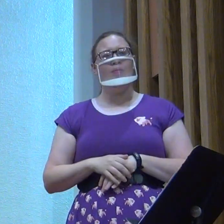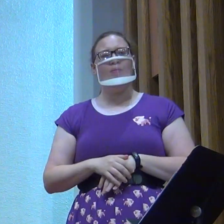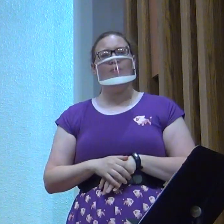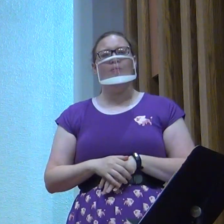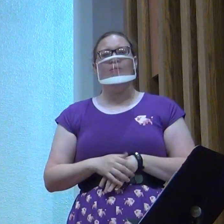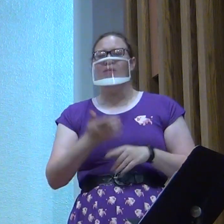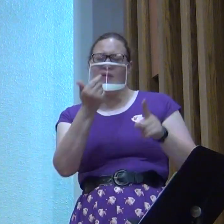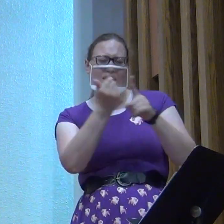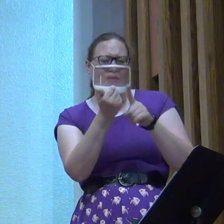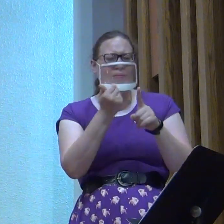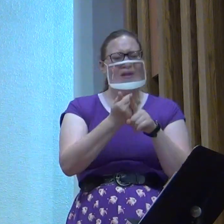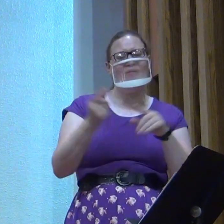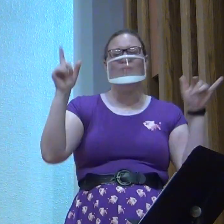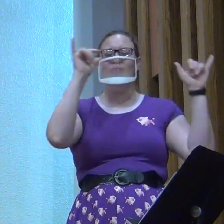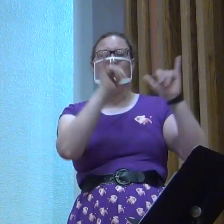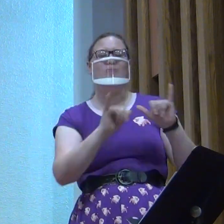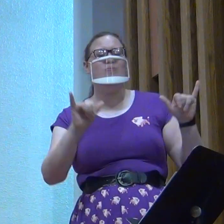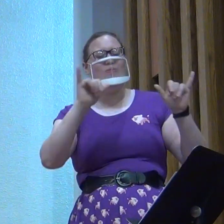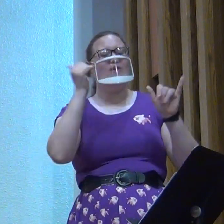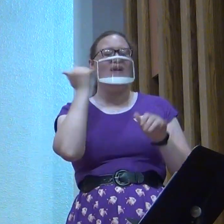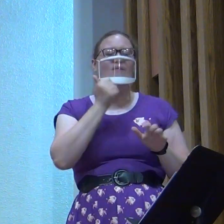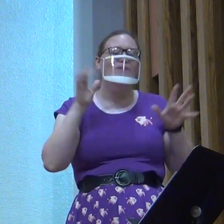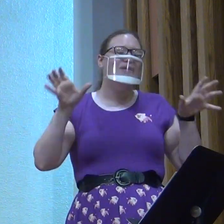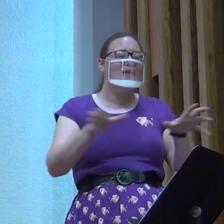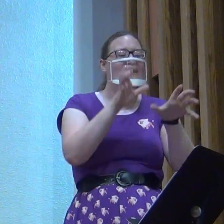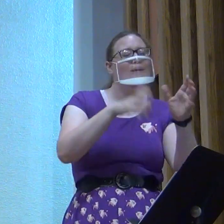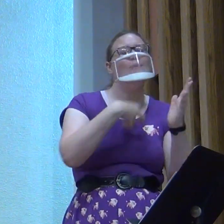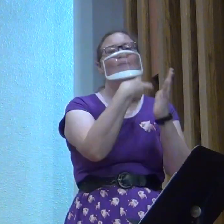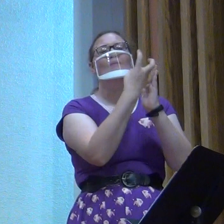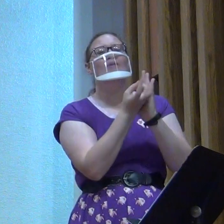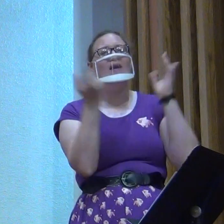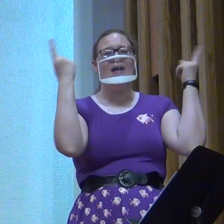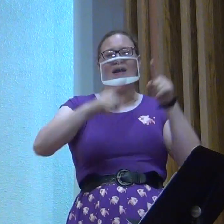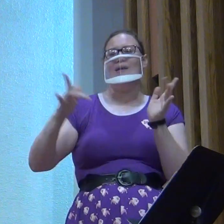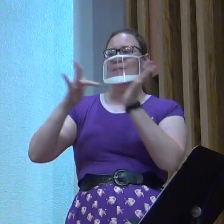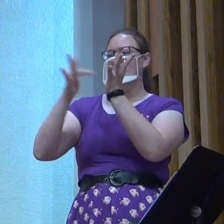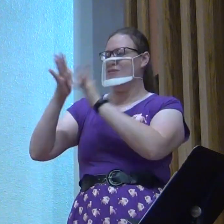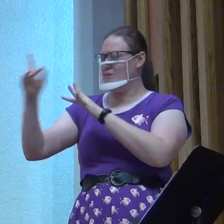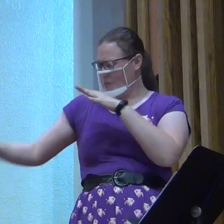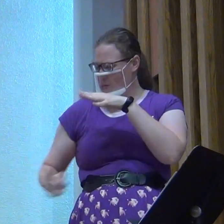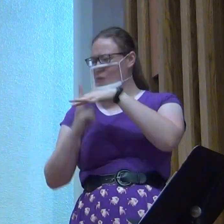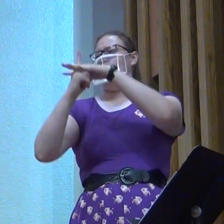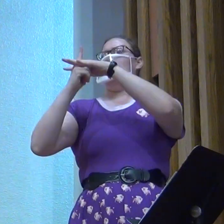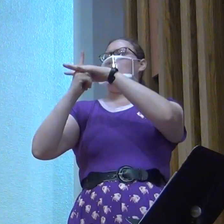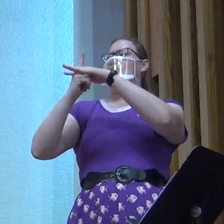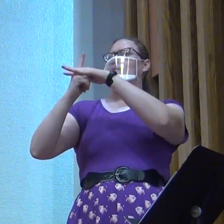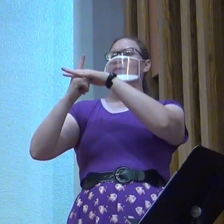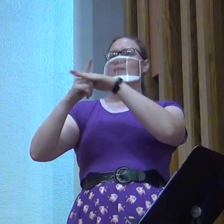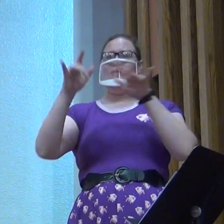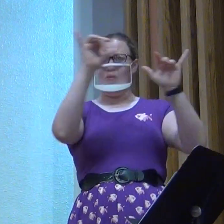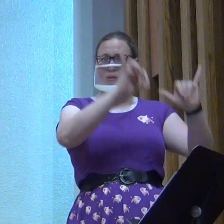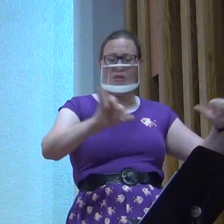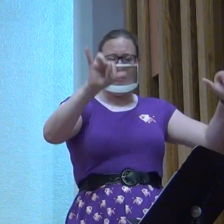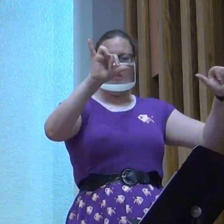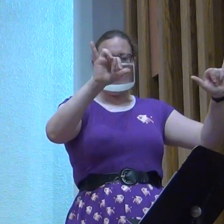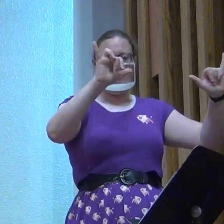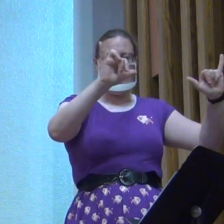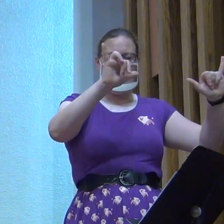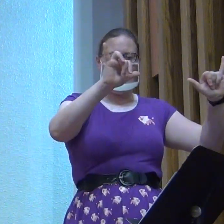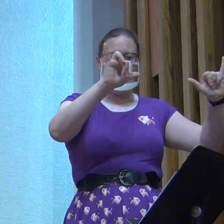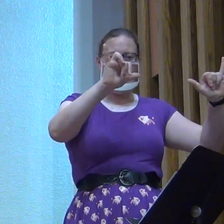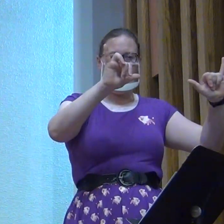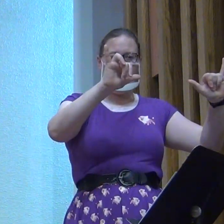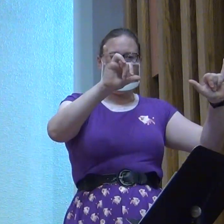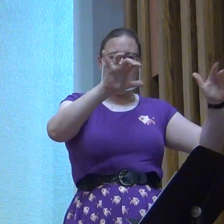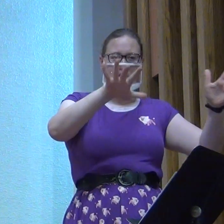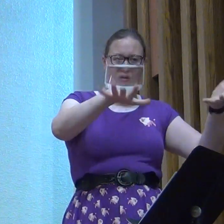be immersed in their daily activities, but then suddenly Jesus appears and all of that comes to an